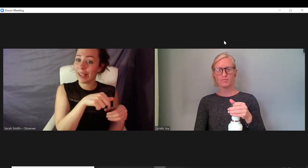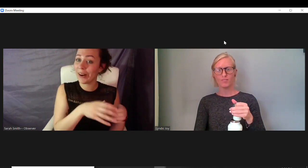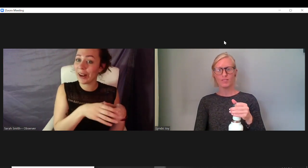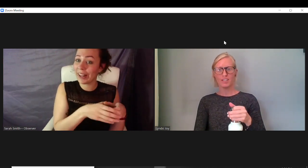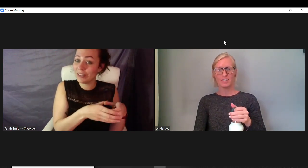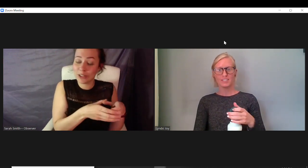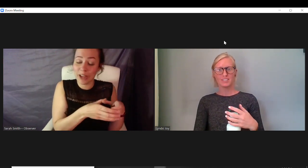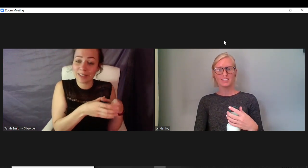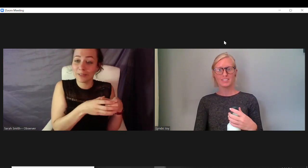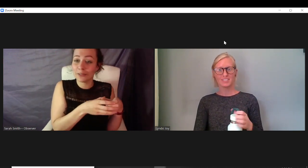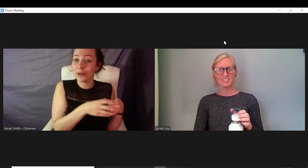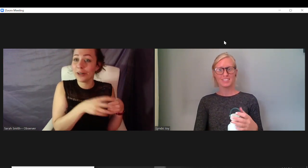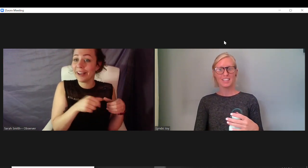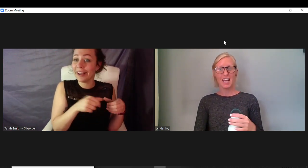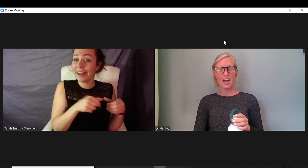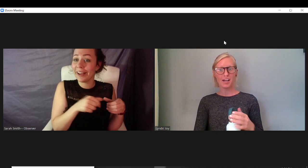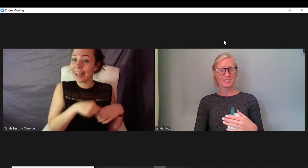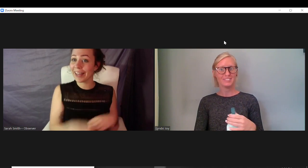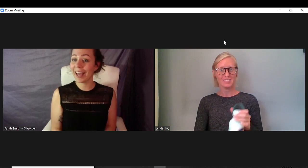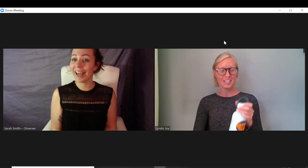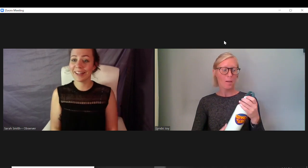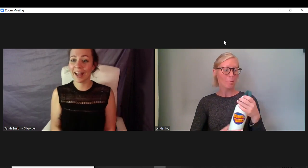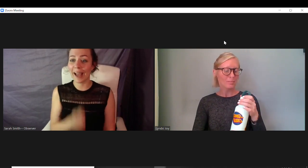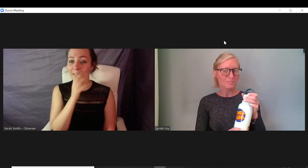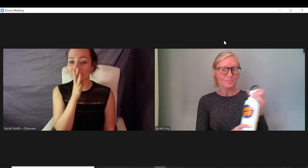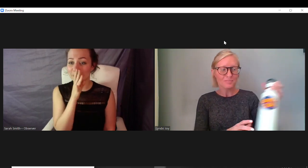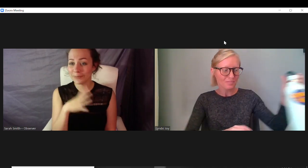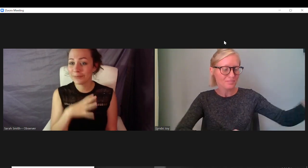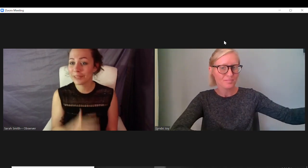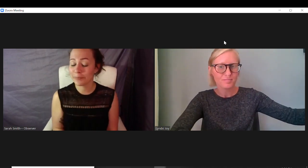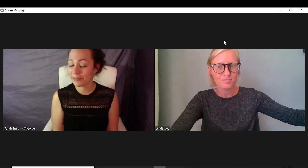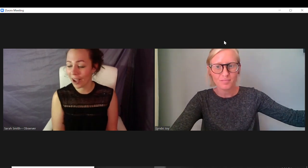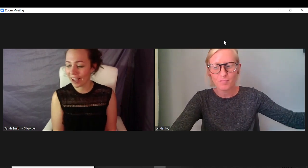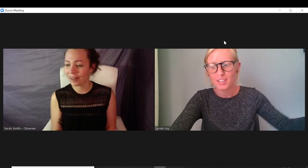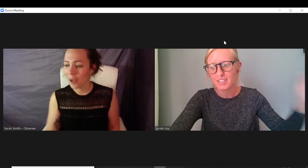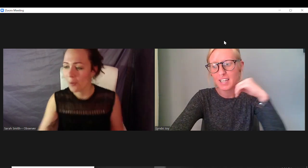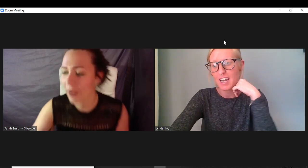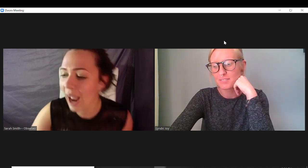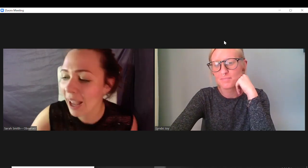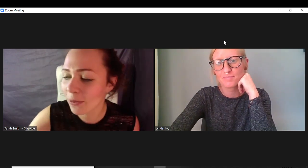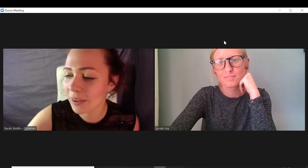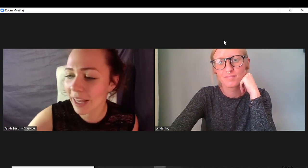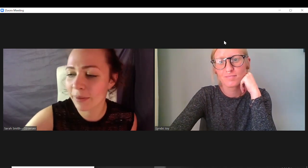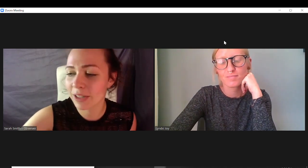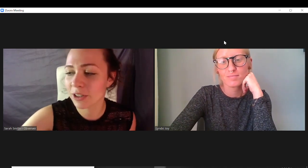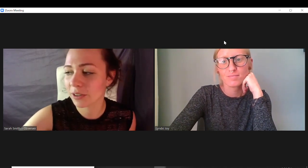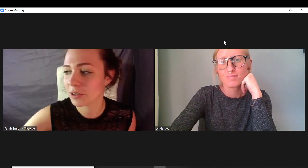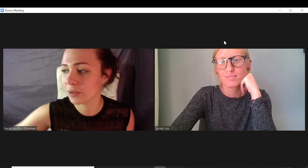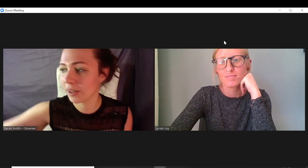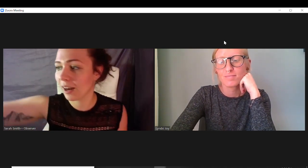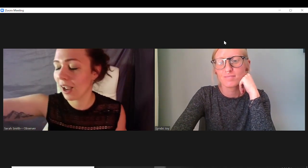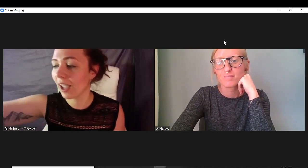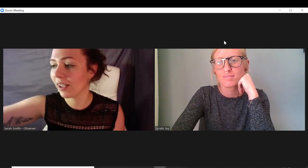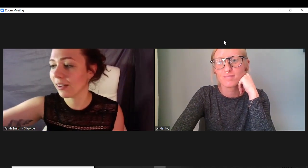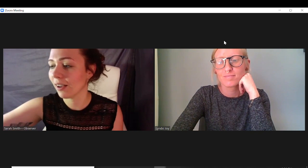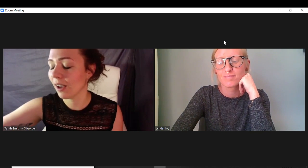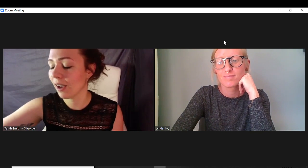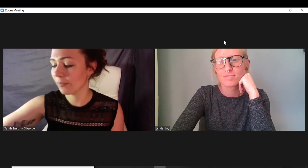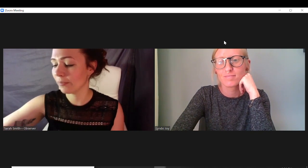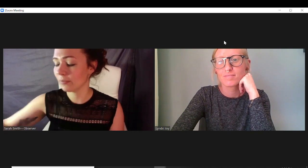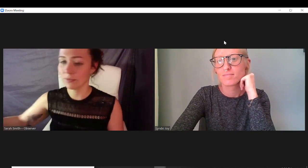right here in Jacksonville, Florida. Yeah. I got that. I could just be fine. But I wrote that in my journal too, that